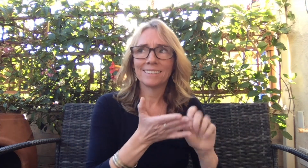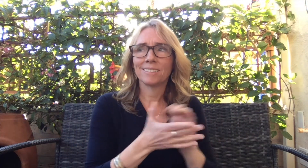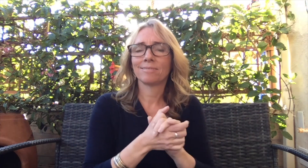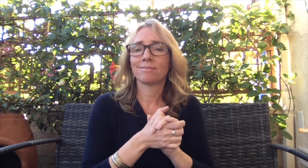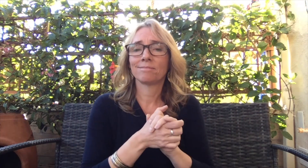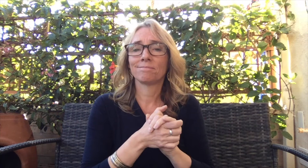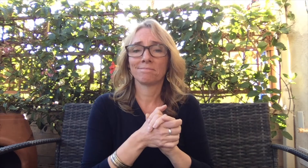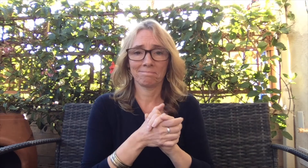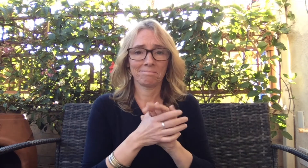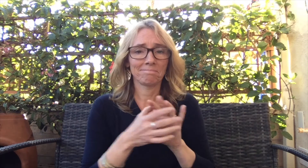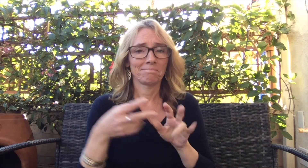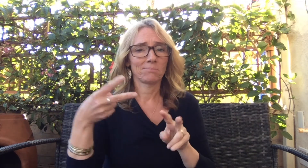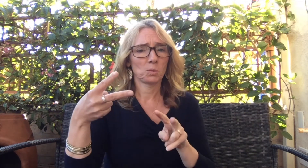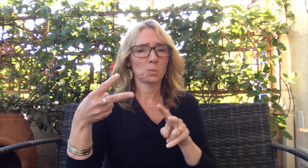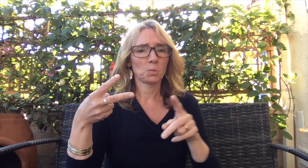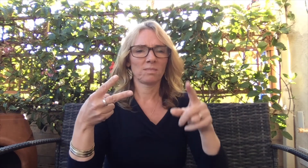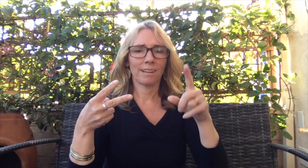and writing.